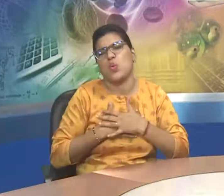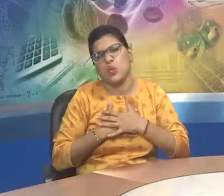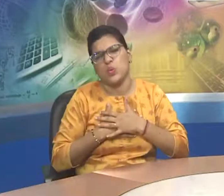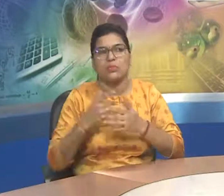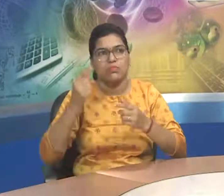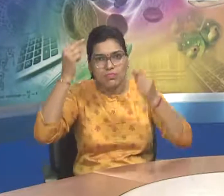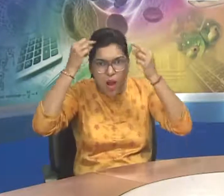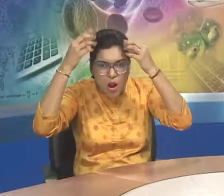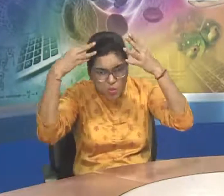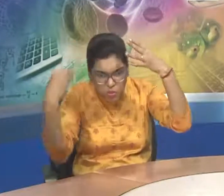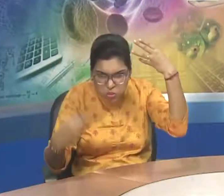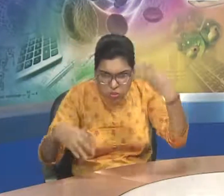these often